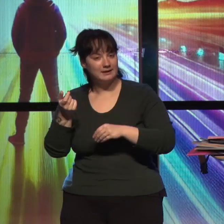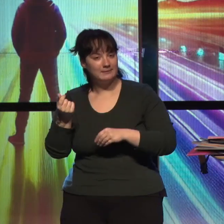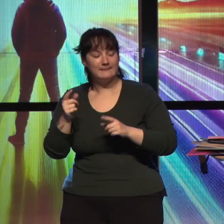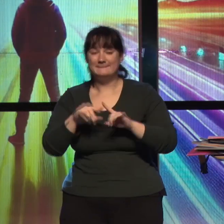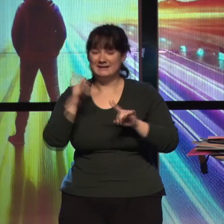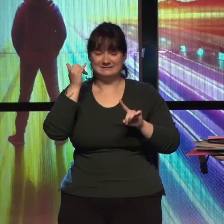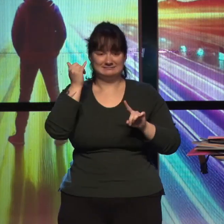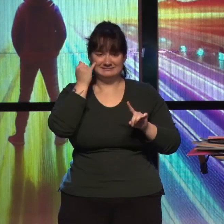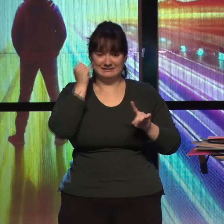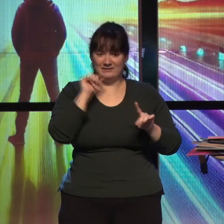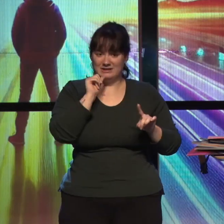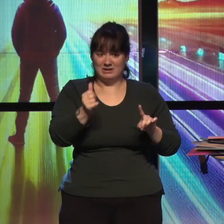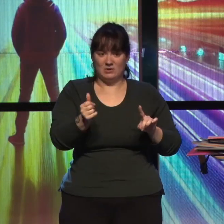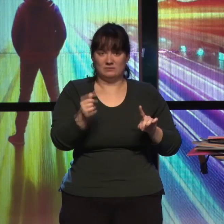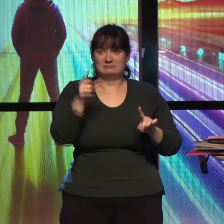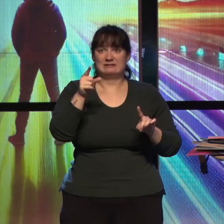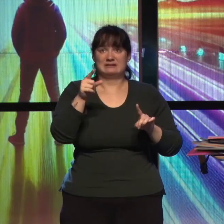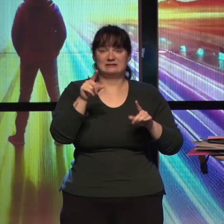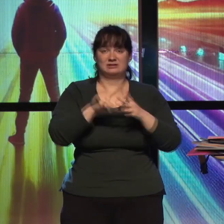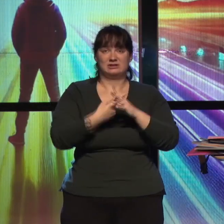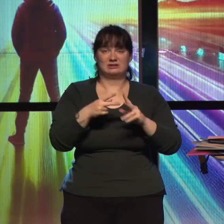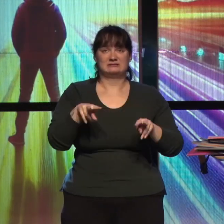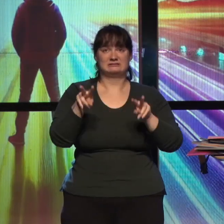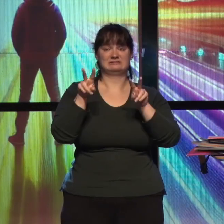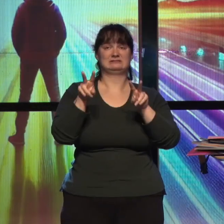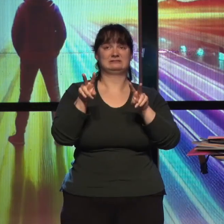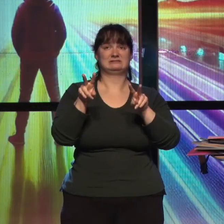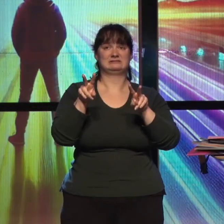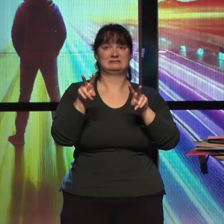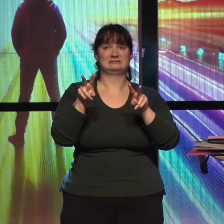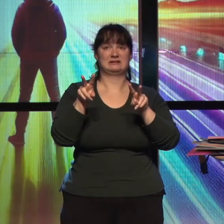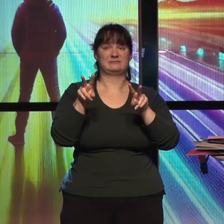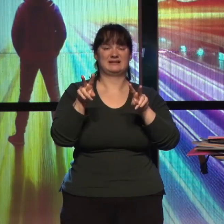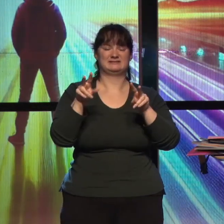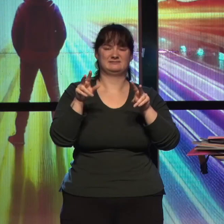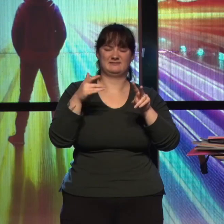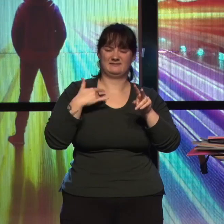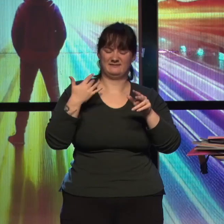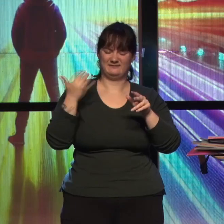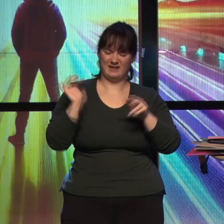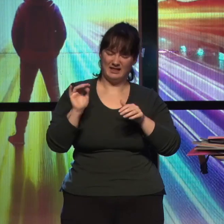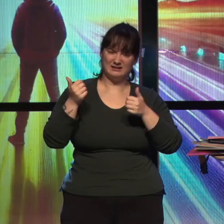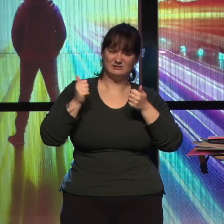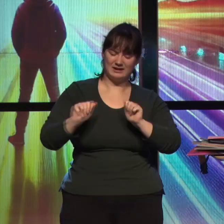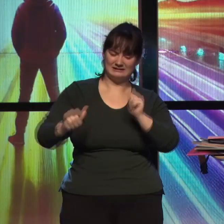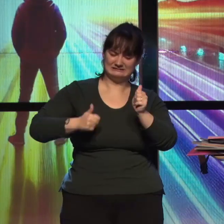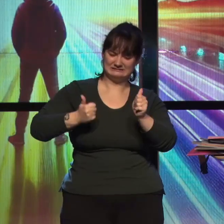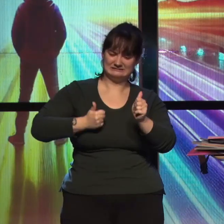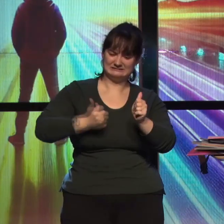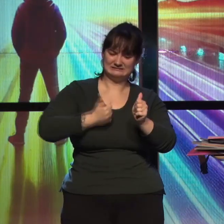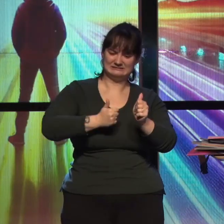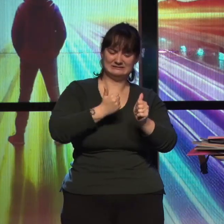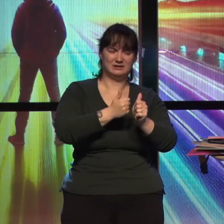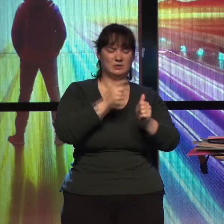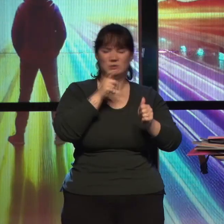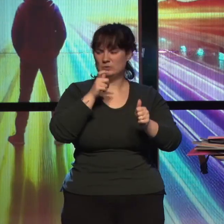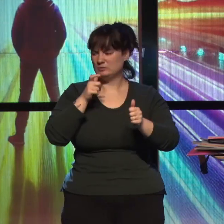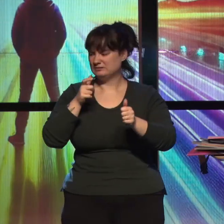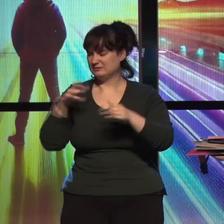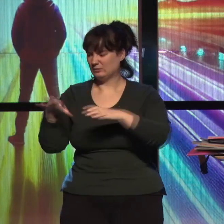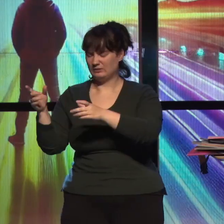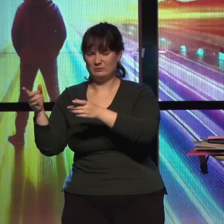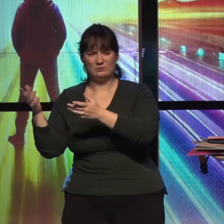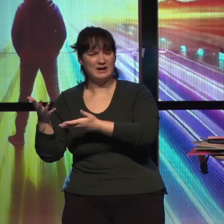don't do that and the thing starts, I just kind of spend the whole time trying to catch up. I can't be immersed in the moment because I'm who's doing what? Who's